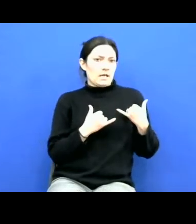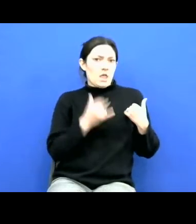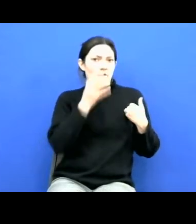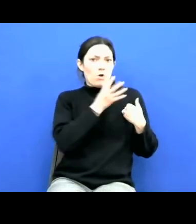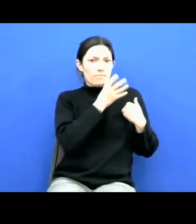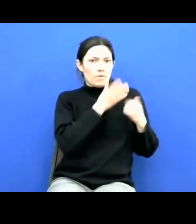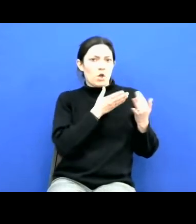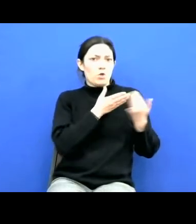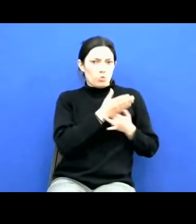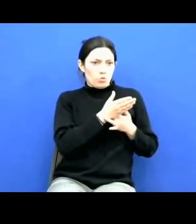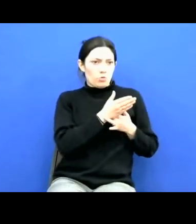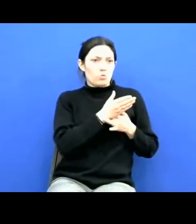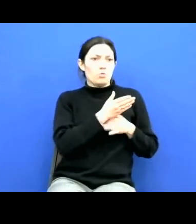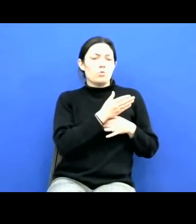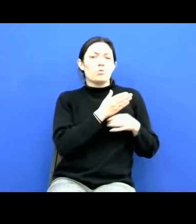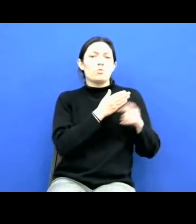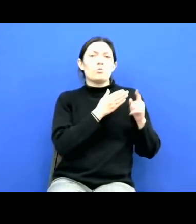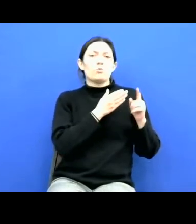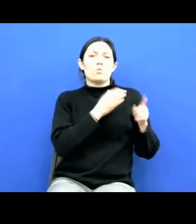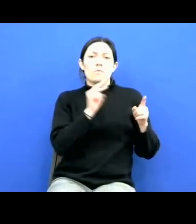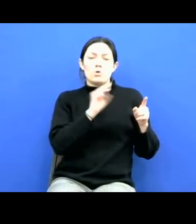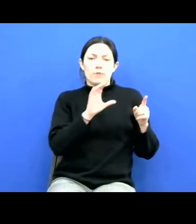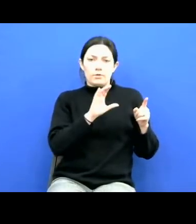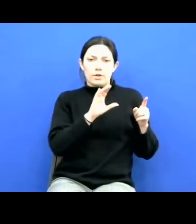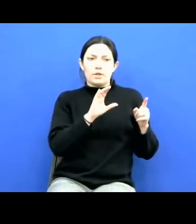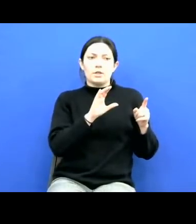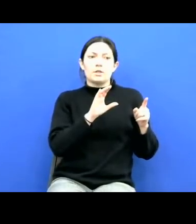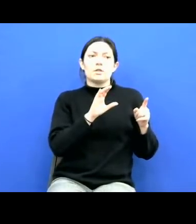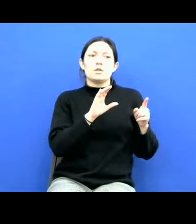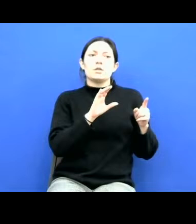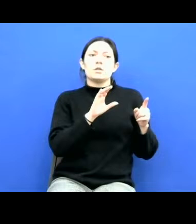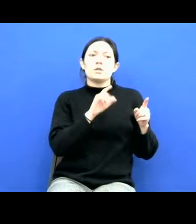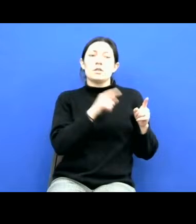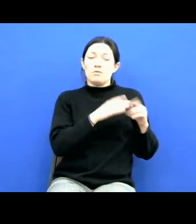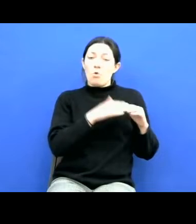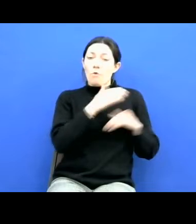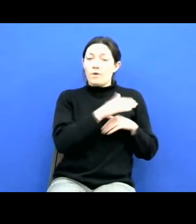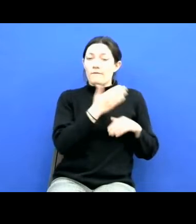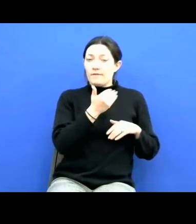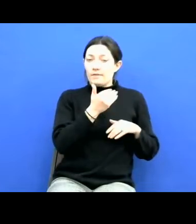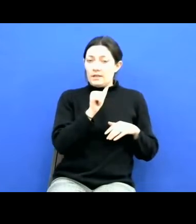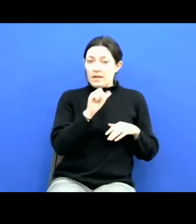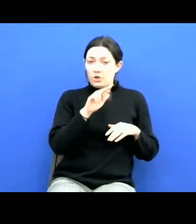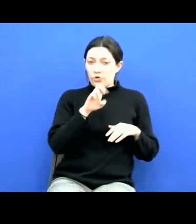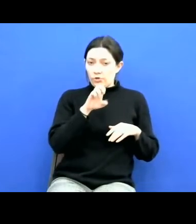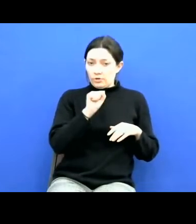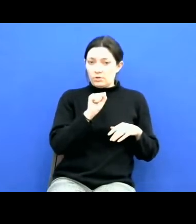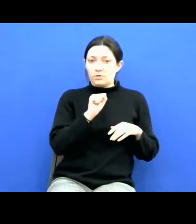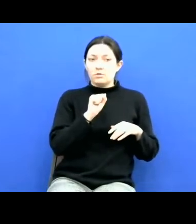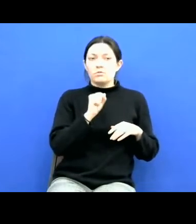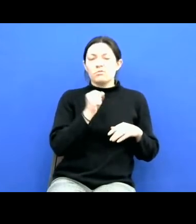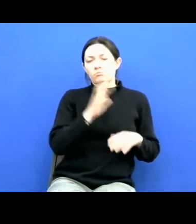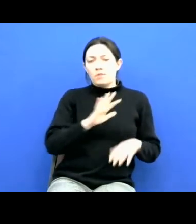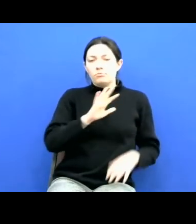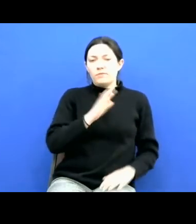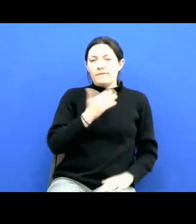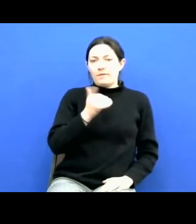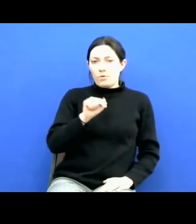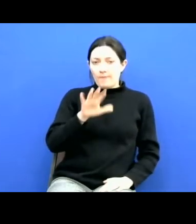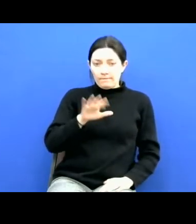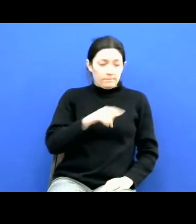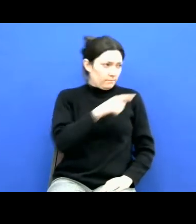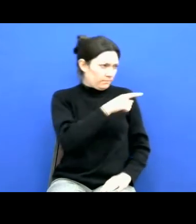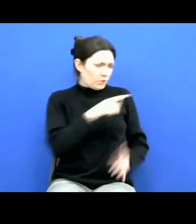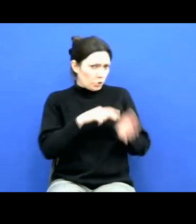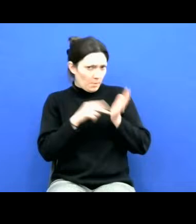County GIS and talking to the farmer over 15 acres. It's actually 15.5. Are you talking